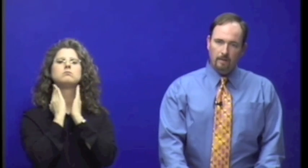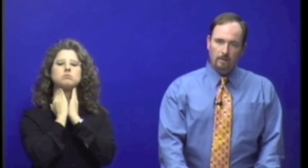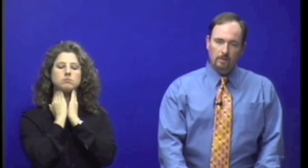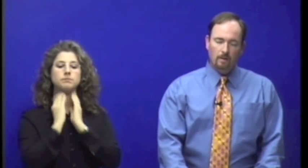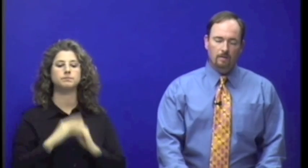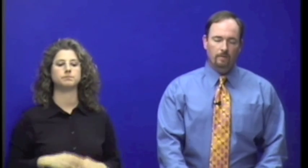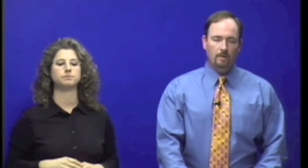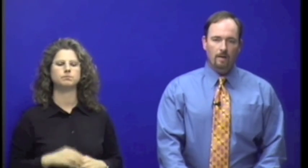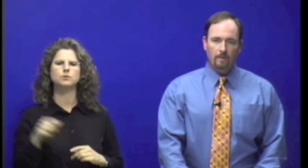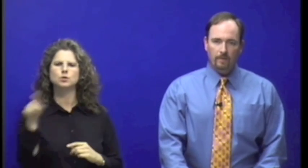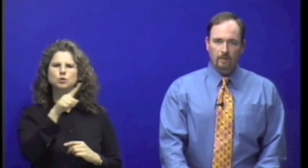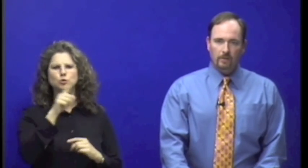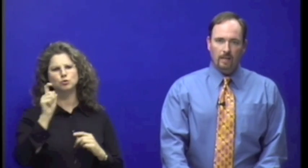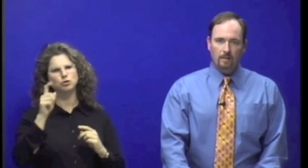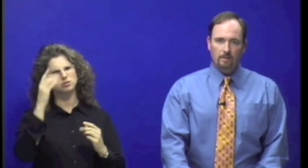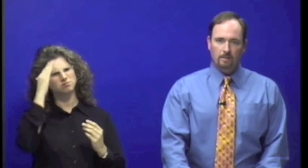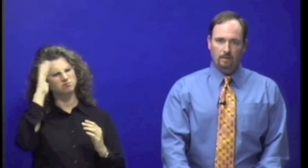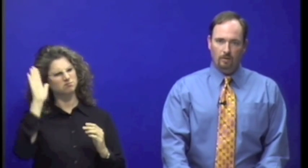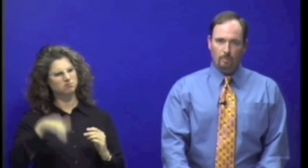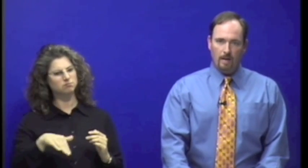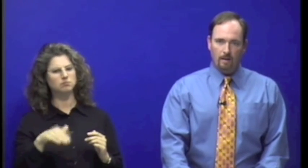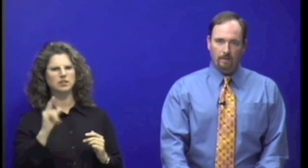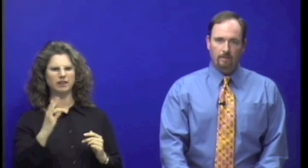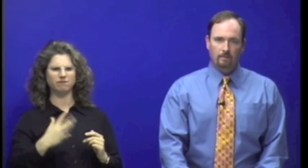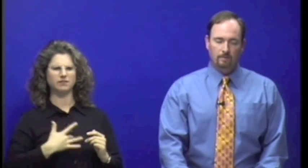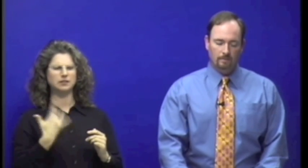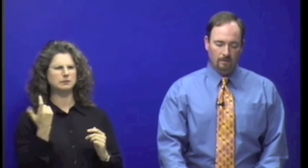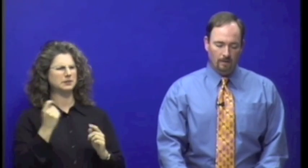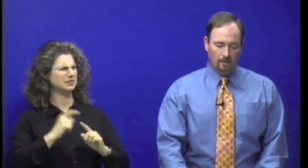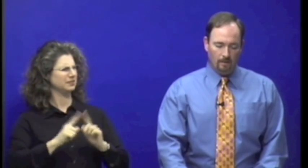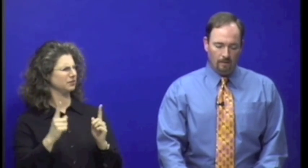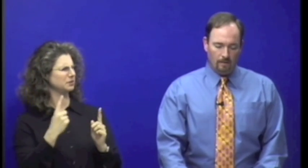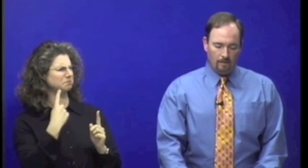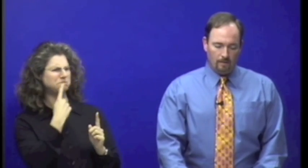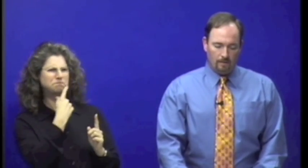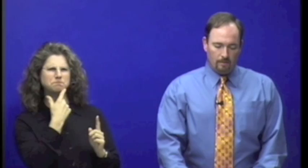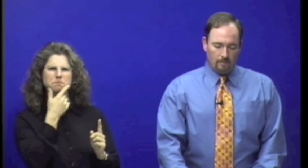The other thing you should know is if you ever feel changes in your mouth